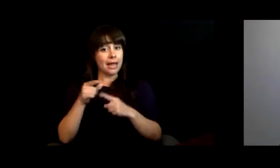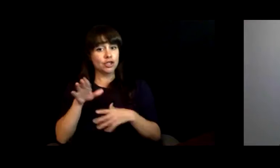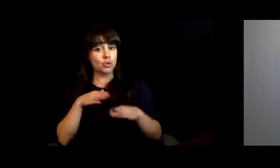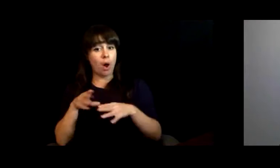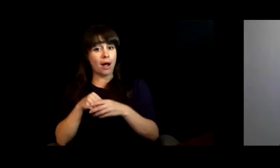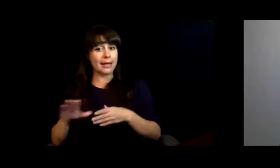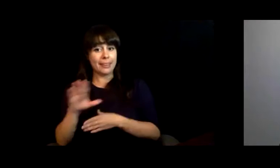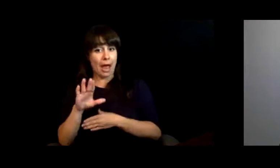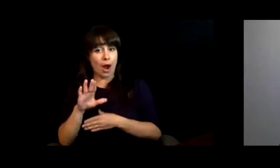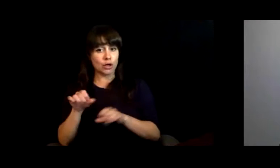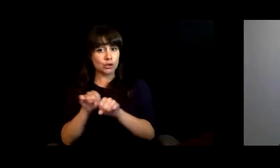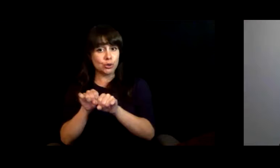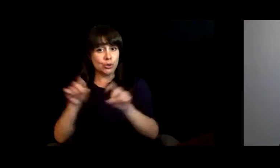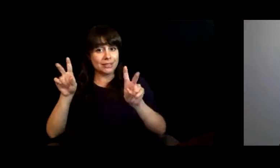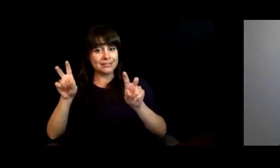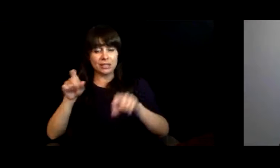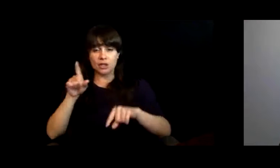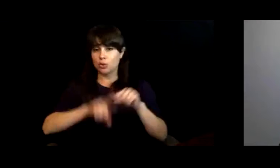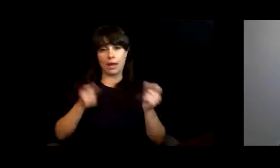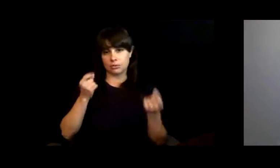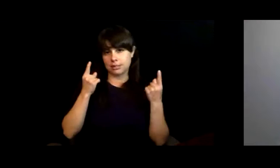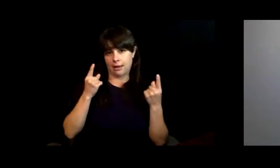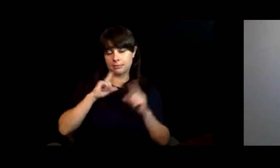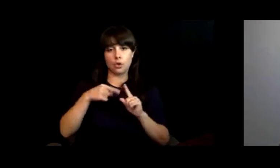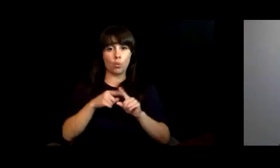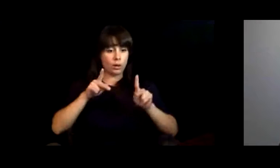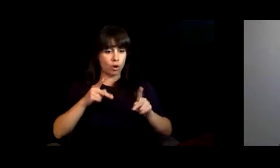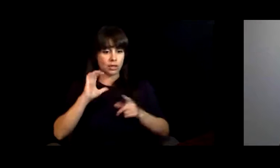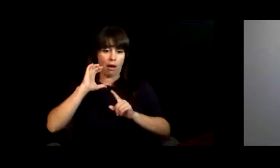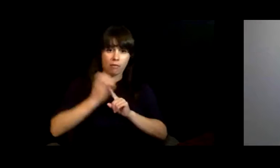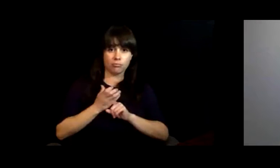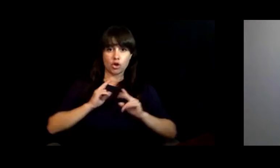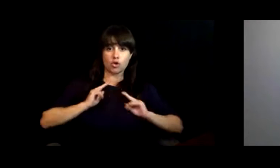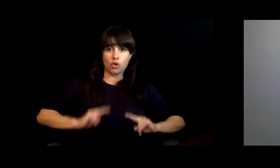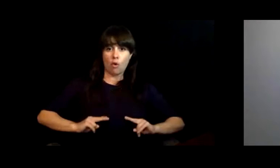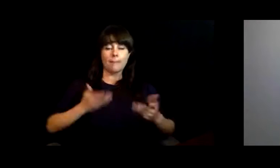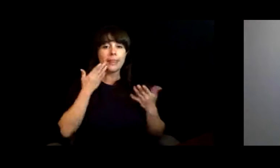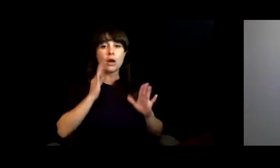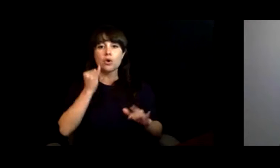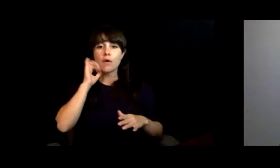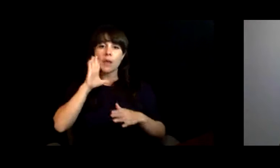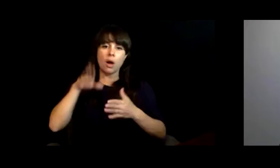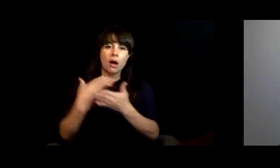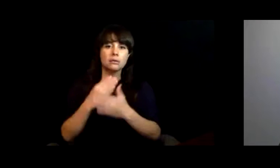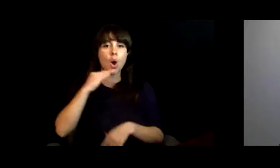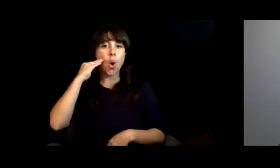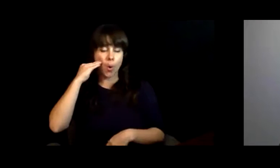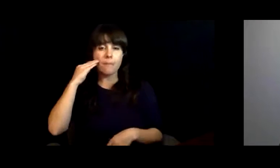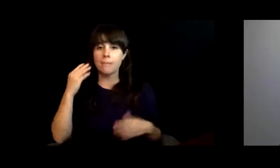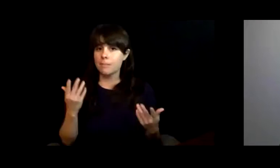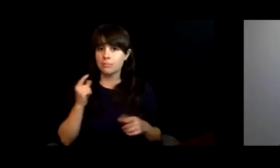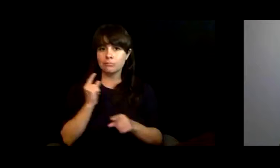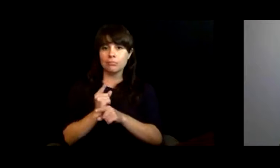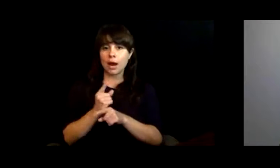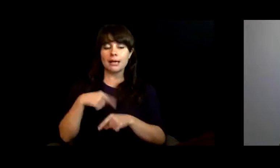When they put their uniform, when he or she puts their uniform on in the morning, they don't know if they're coming home at night. They're putting their lives at risk for us, for